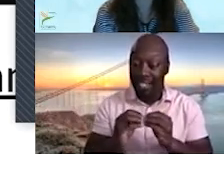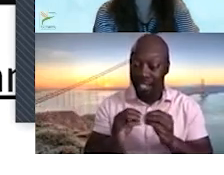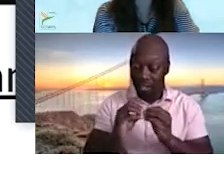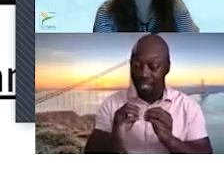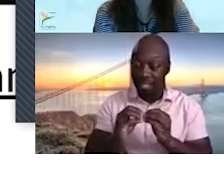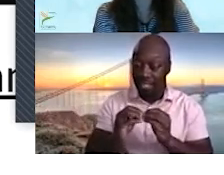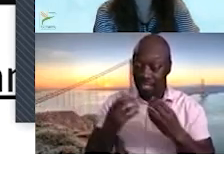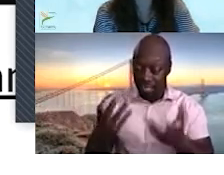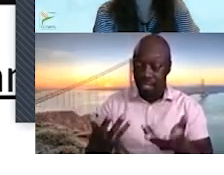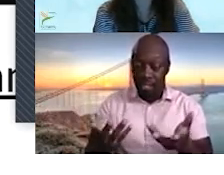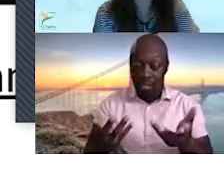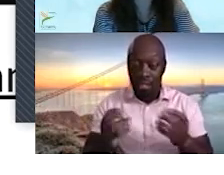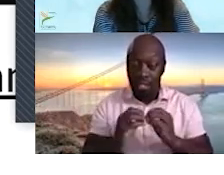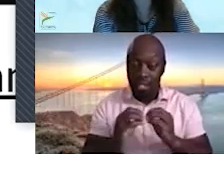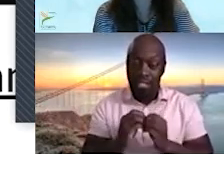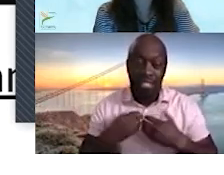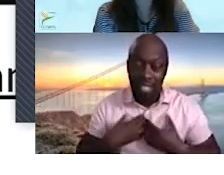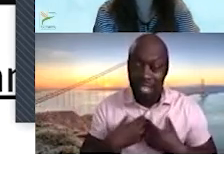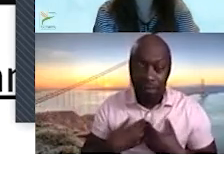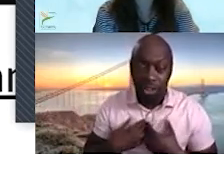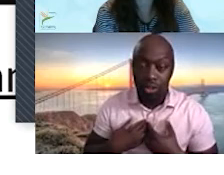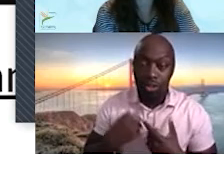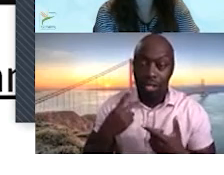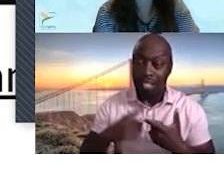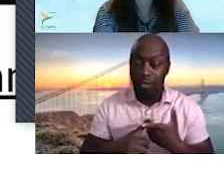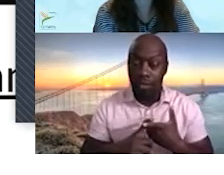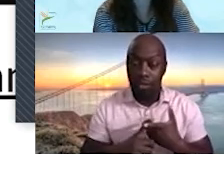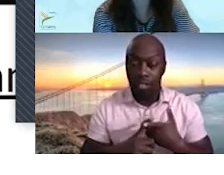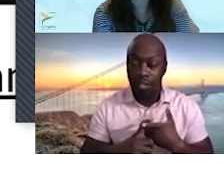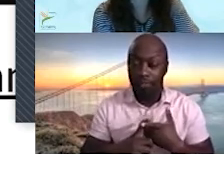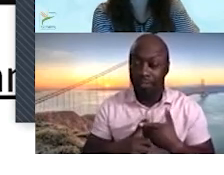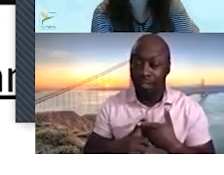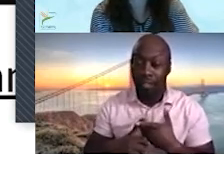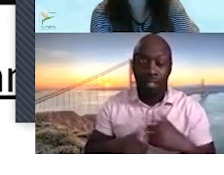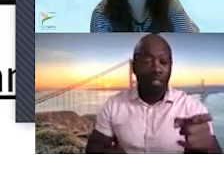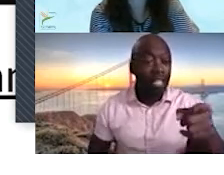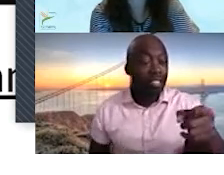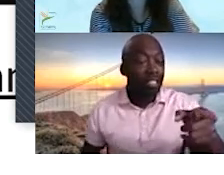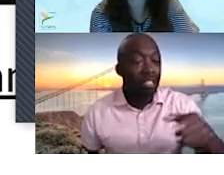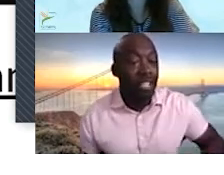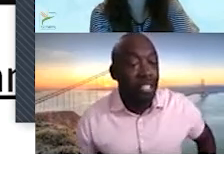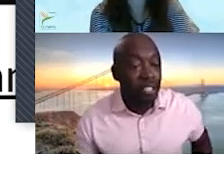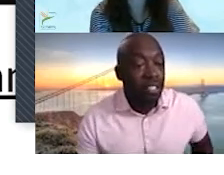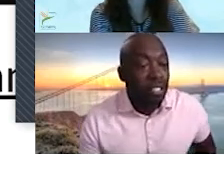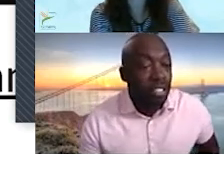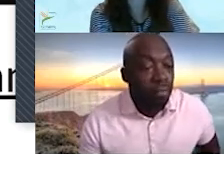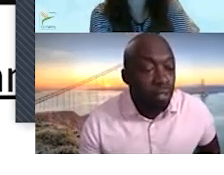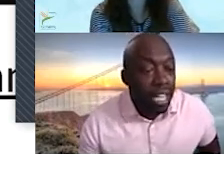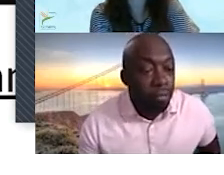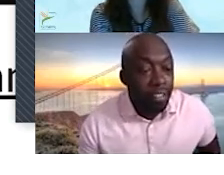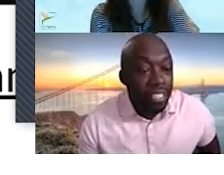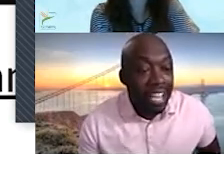it correctly. Either I will give you actually it's right here.